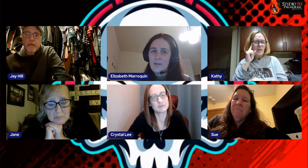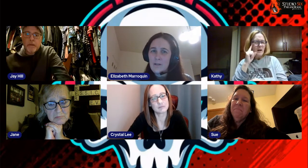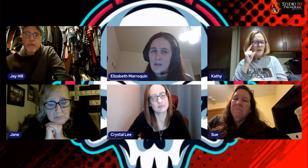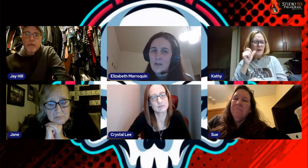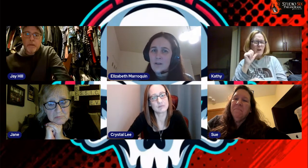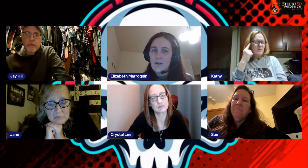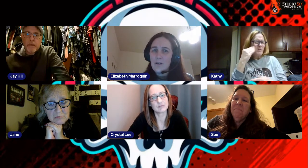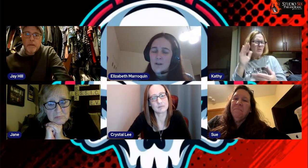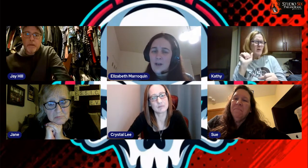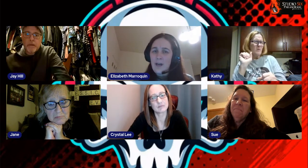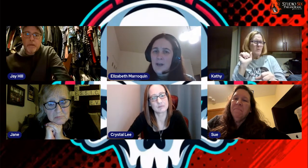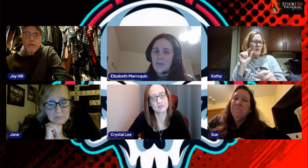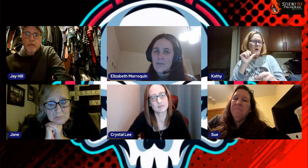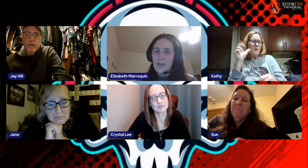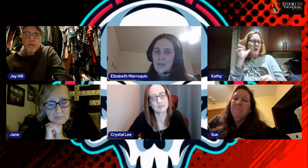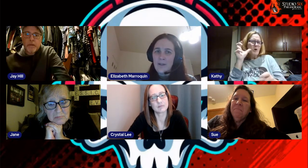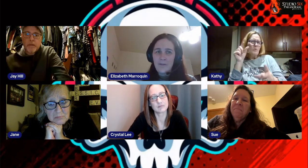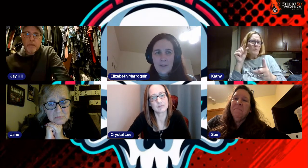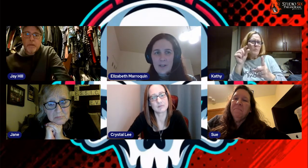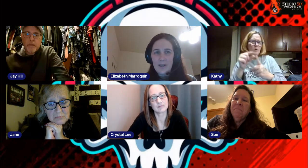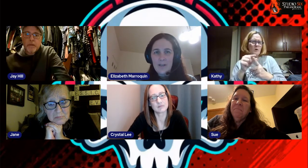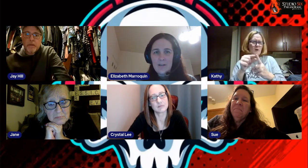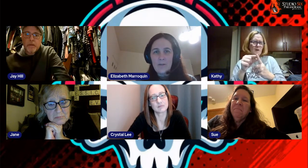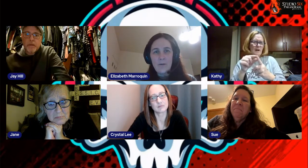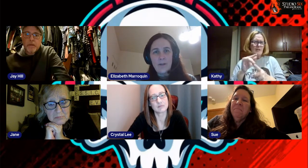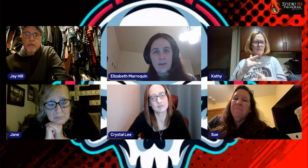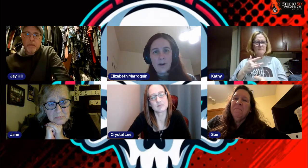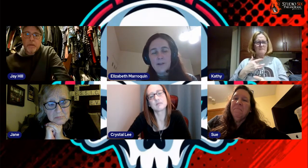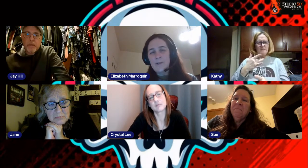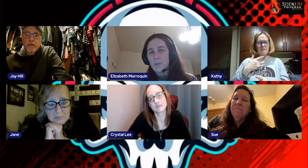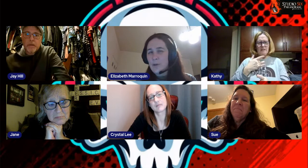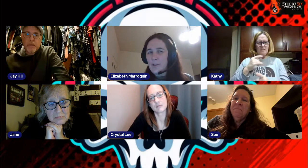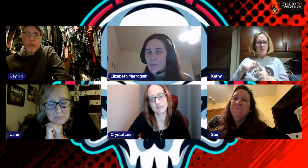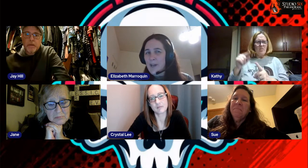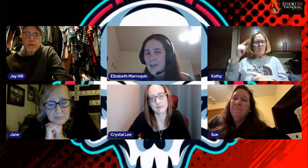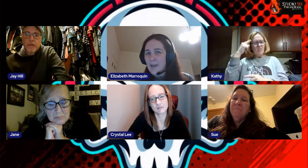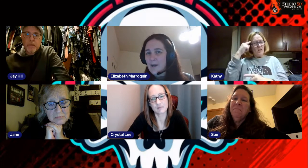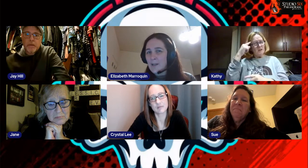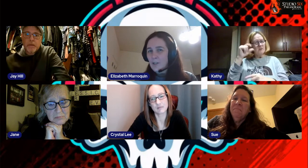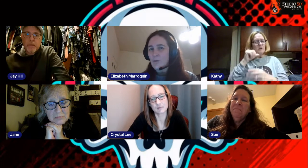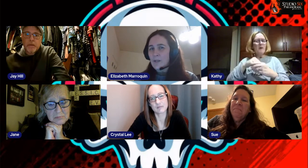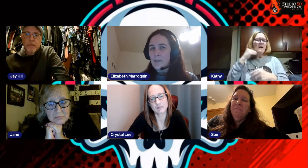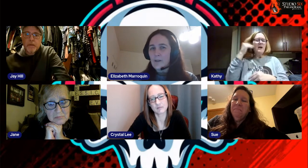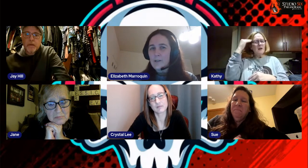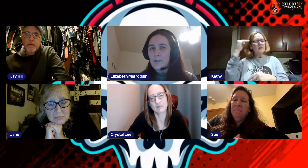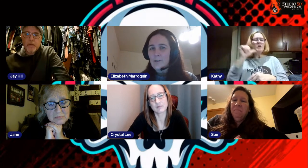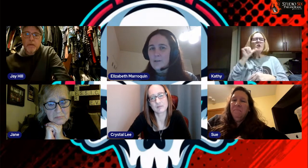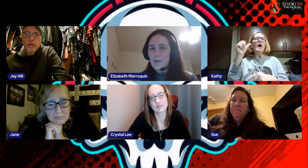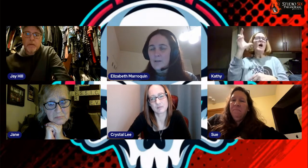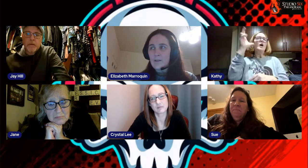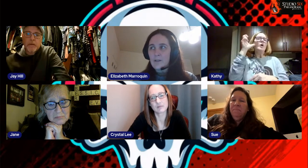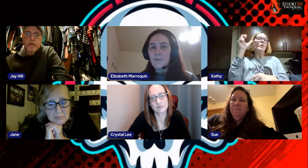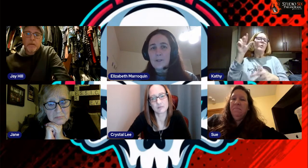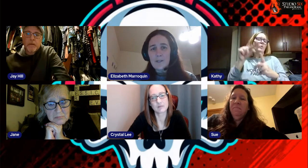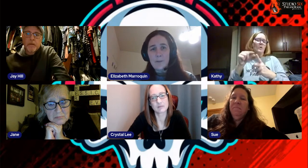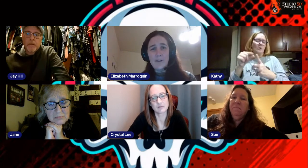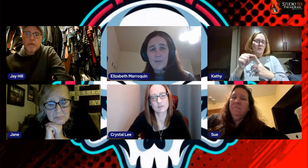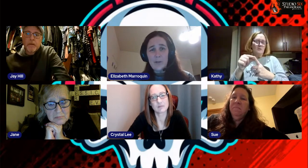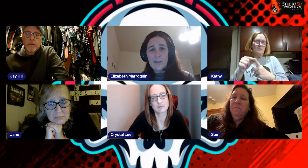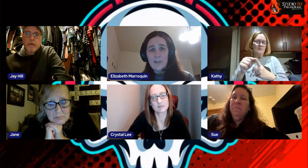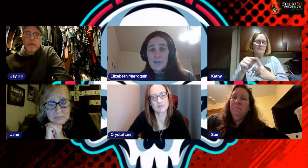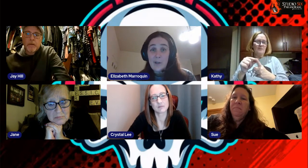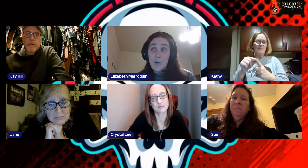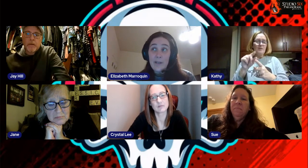words. I get the feelings or the thoughts are put into my head and I don't hear the different